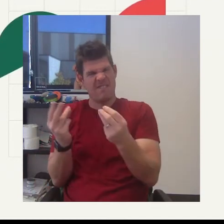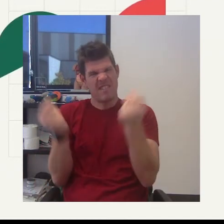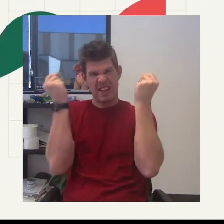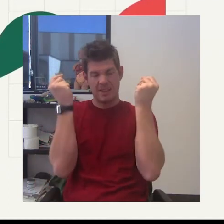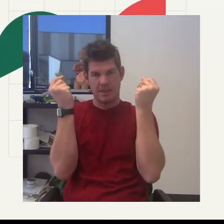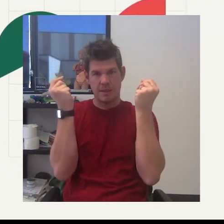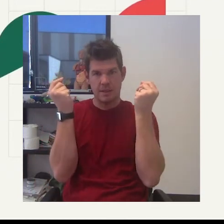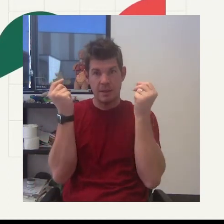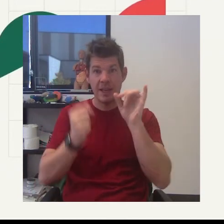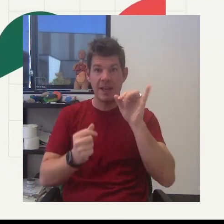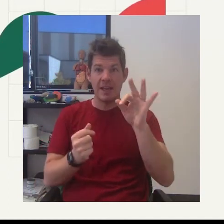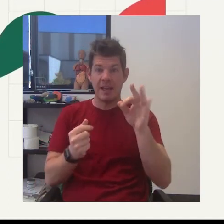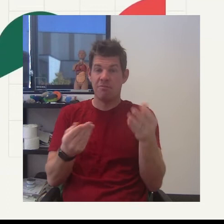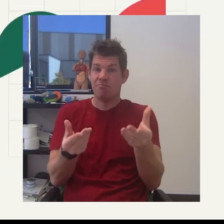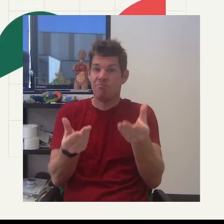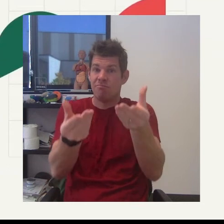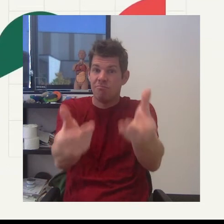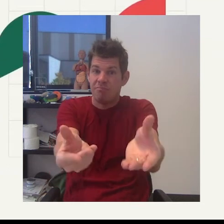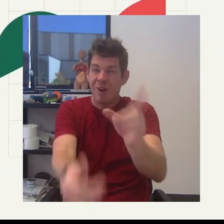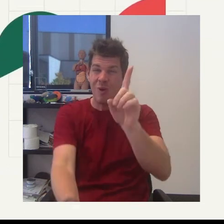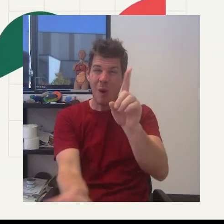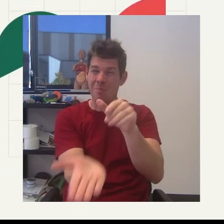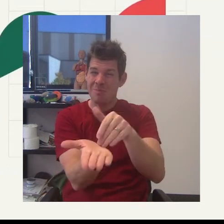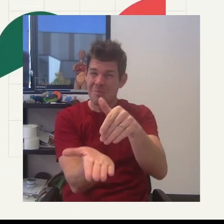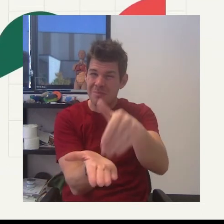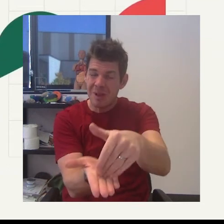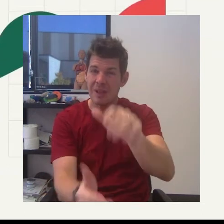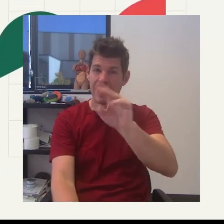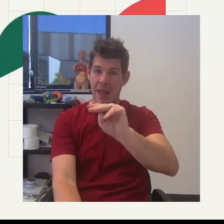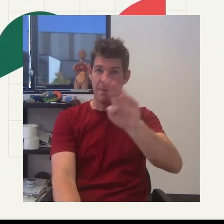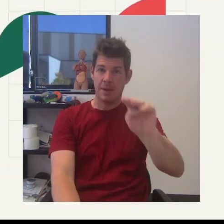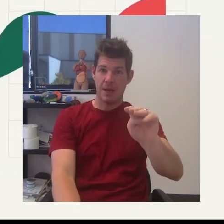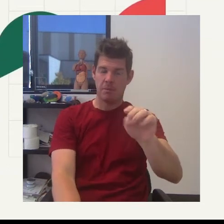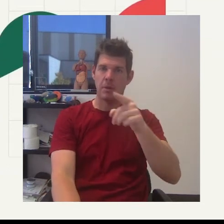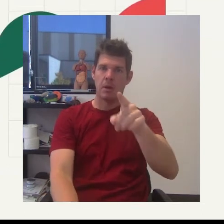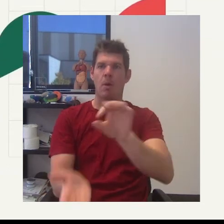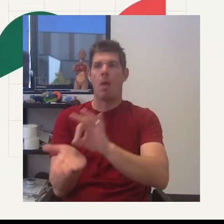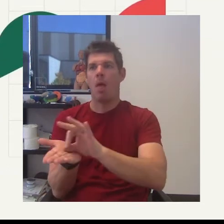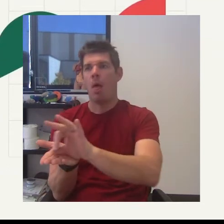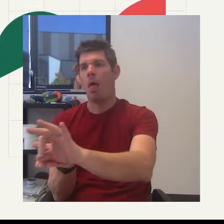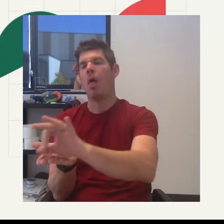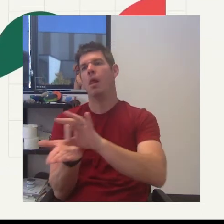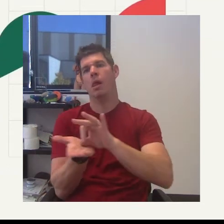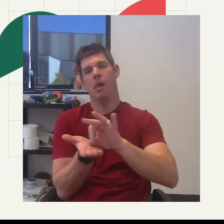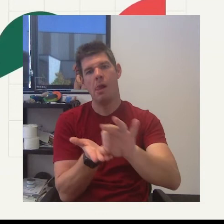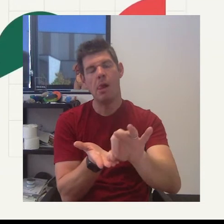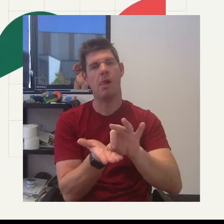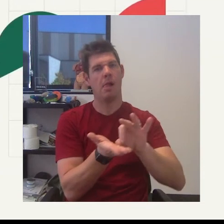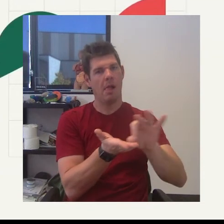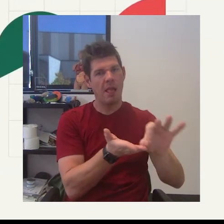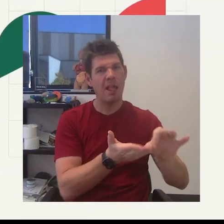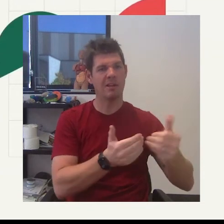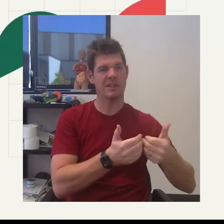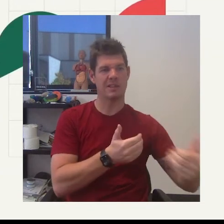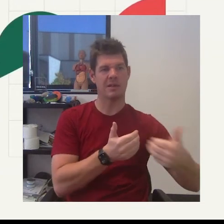really, really quickly. If I gave you a million M&Ms, it's going to take you a while to sort them out by